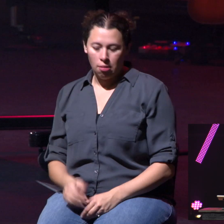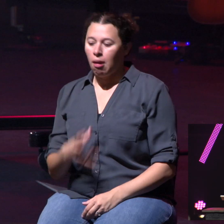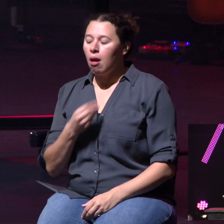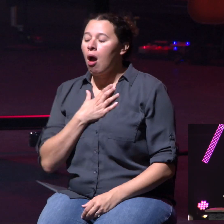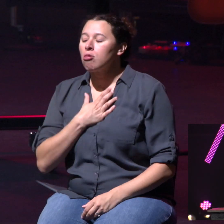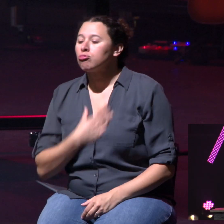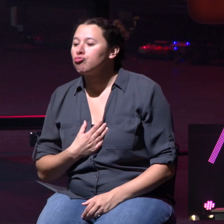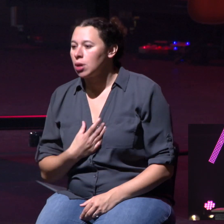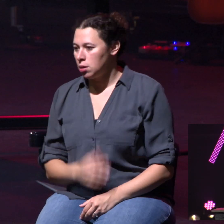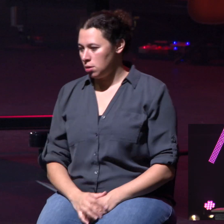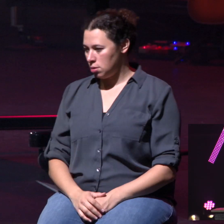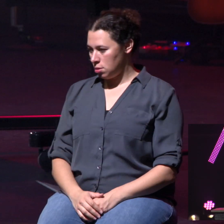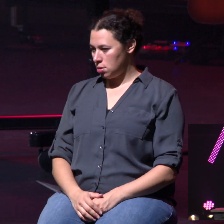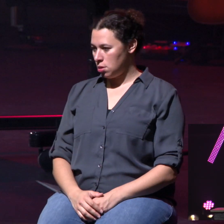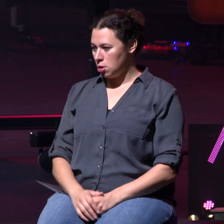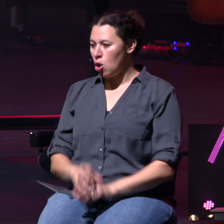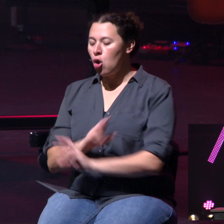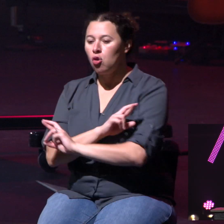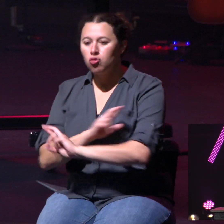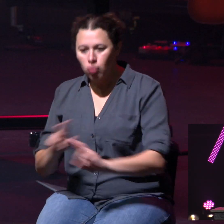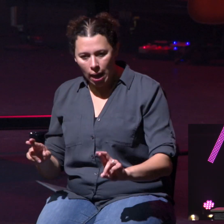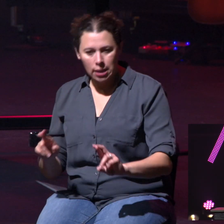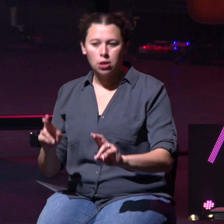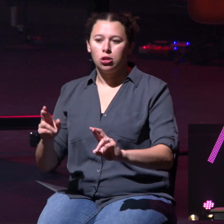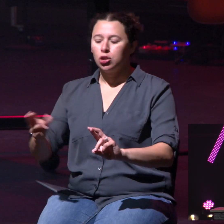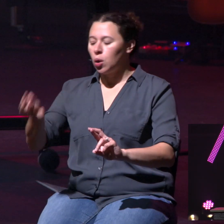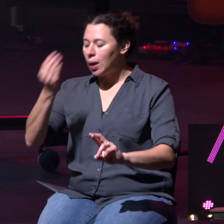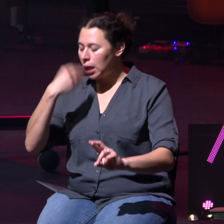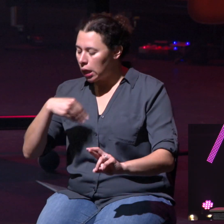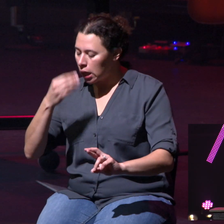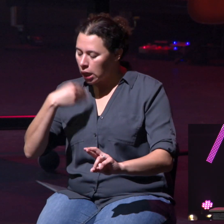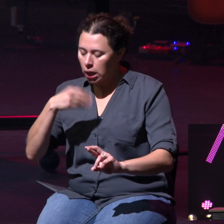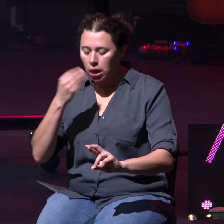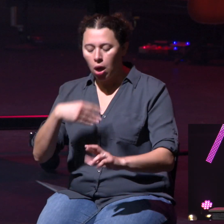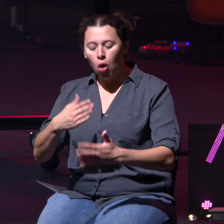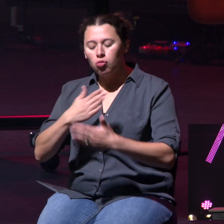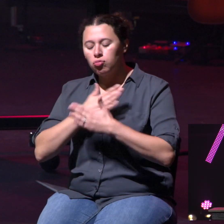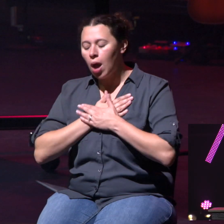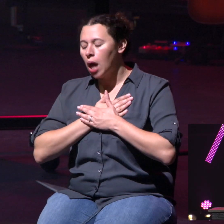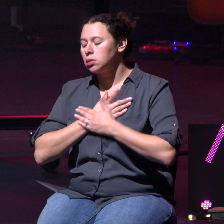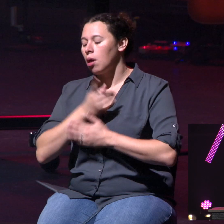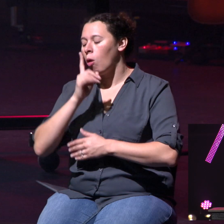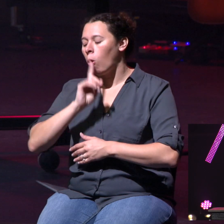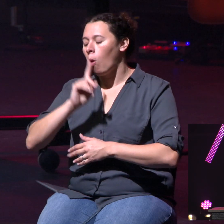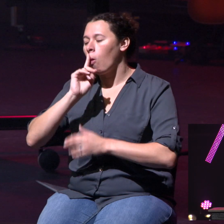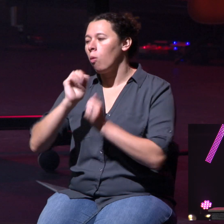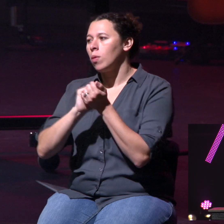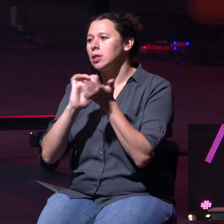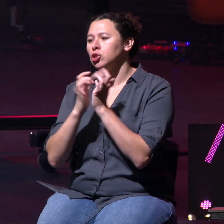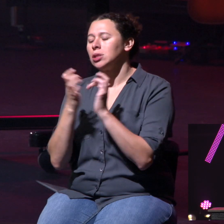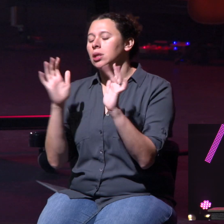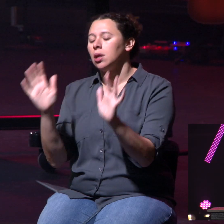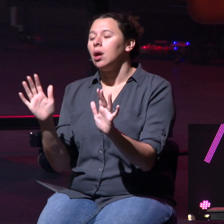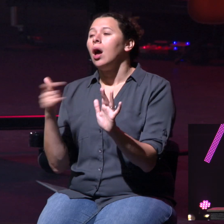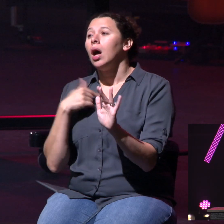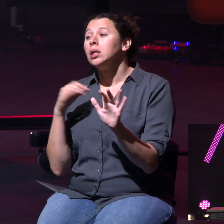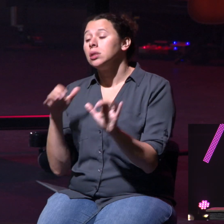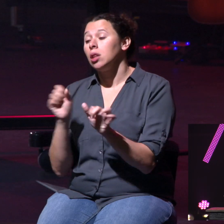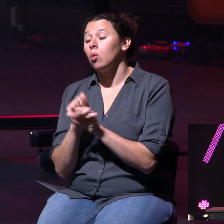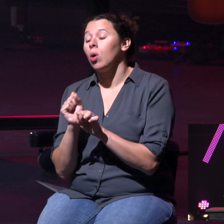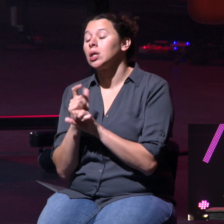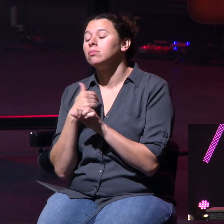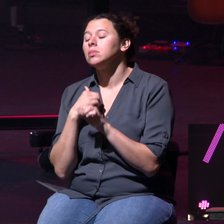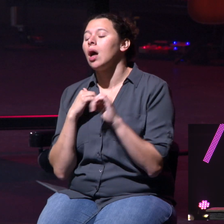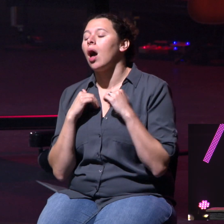hungry. They are ready to eat and feast, and they just want to be alone with Jesus. They've done the work of Jesus, and they're ready